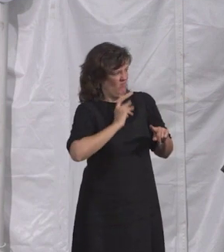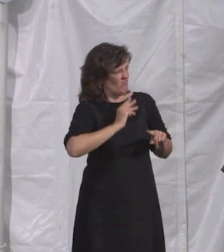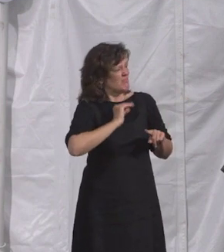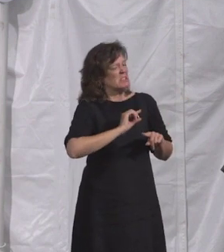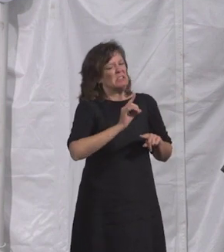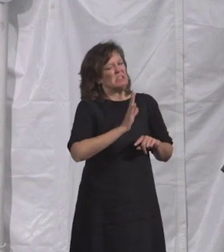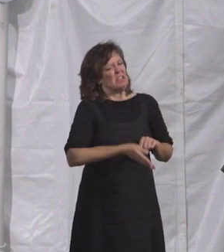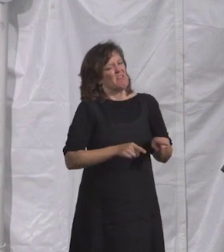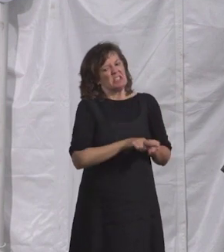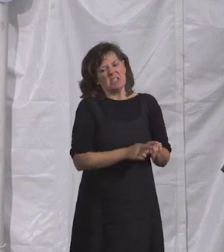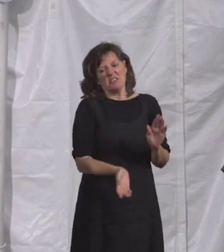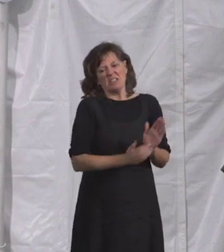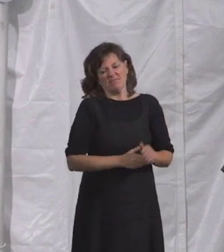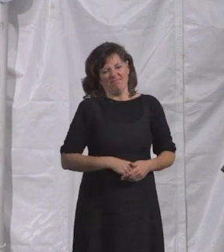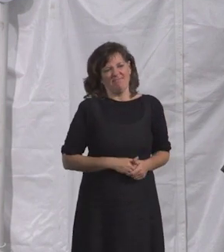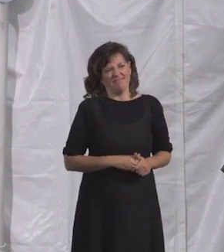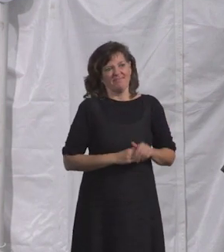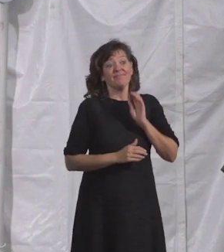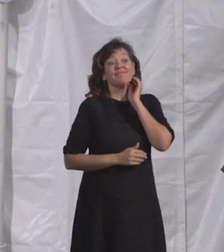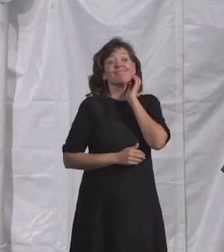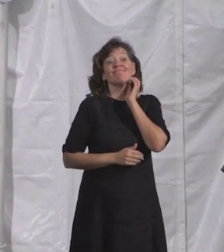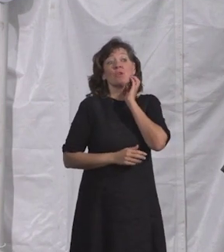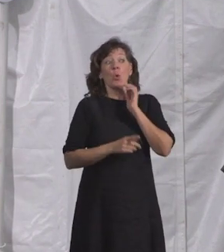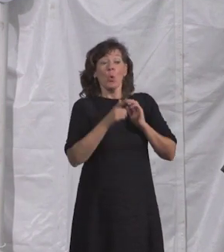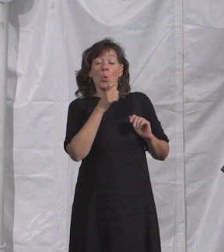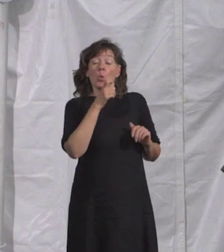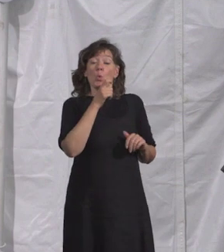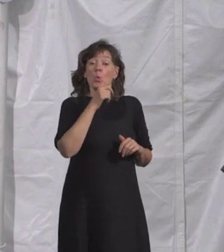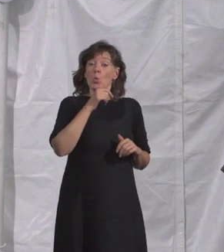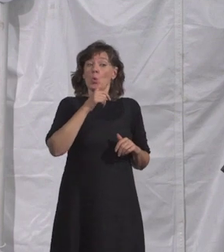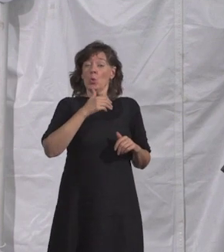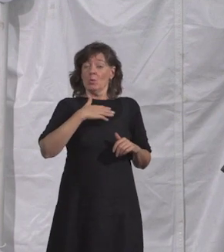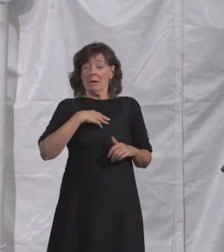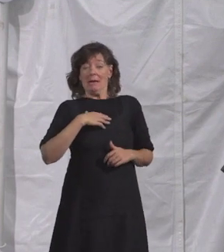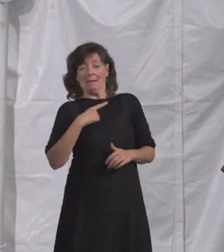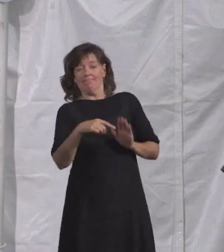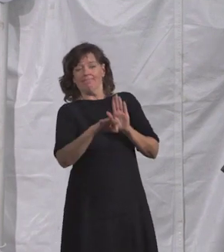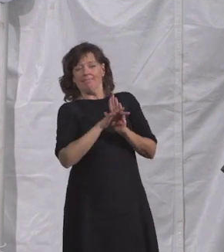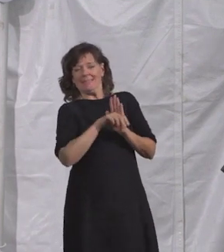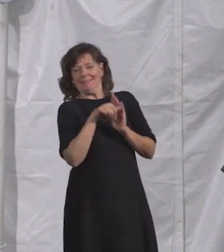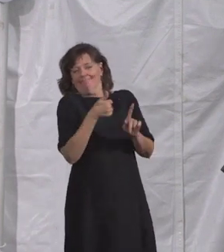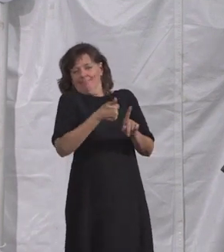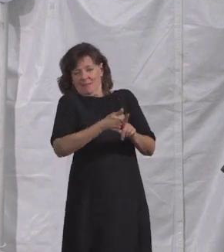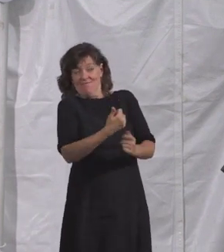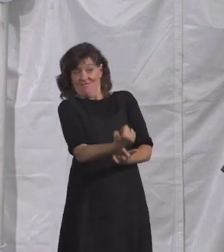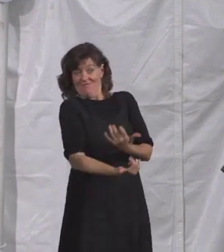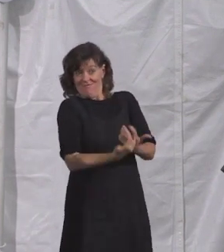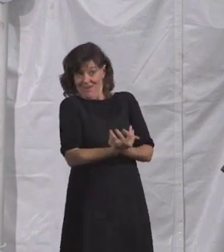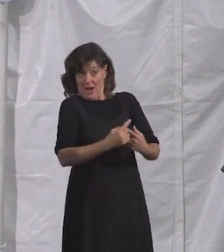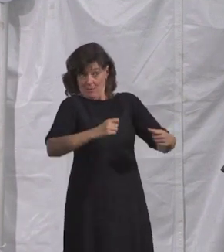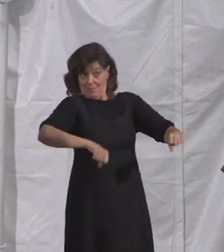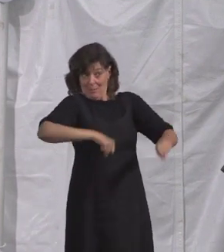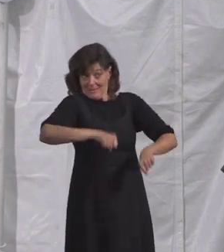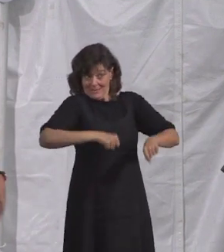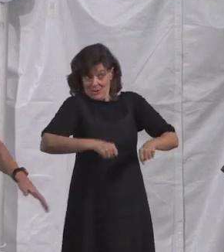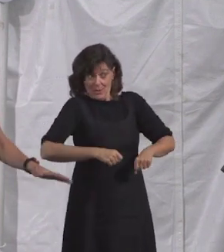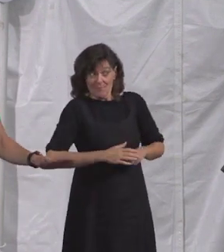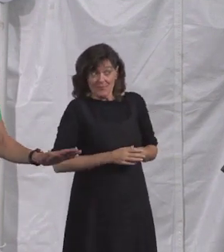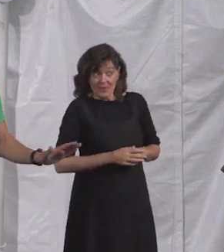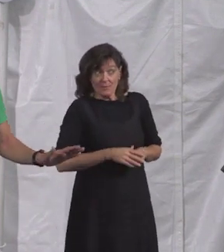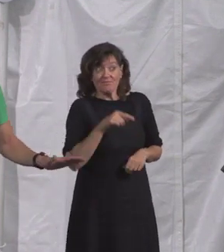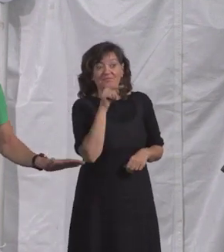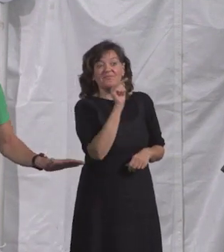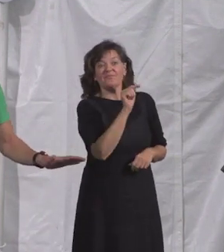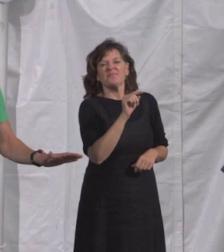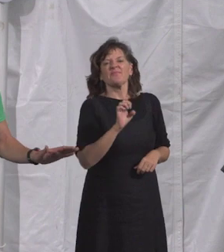named Elmore Lofink. Now, here's what you have to know about Elmore. Elmore played T-ball for 2 years.